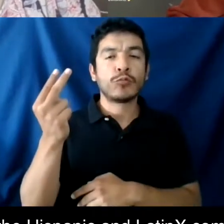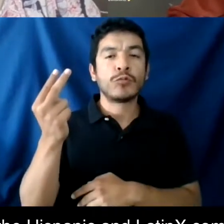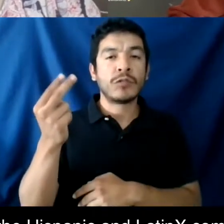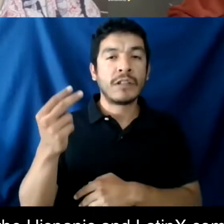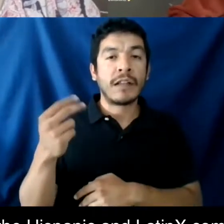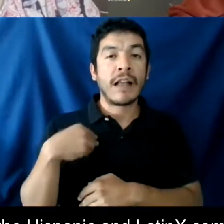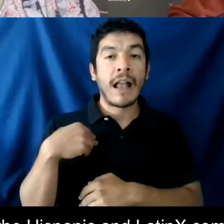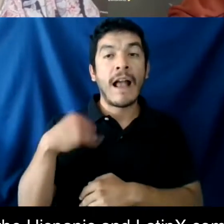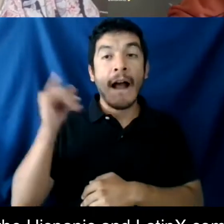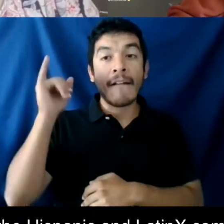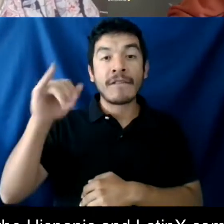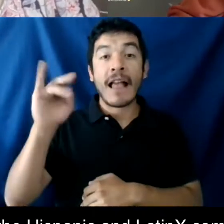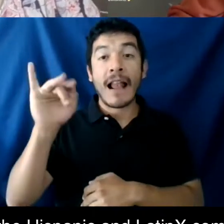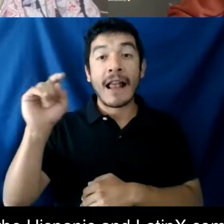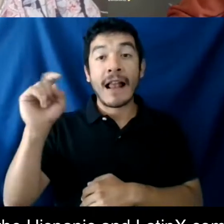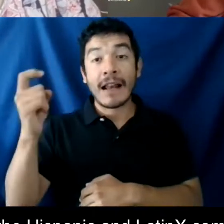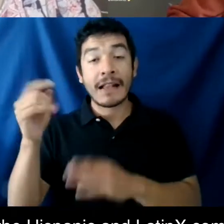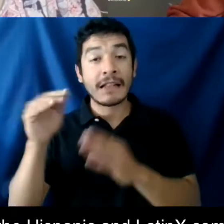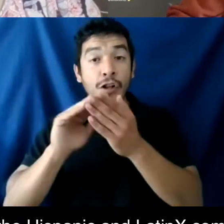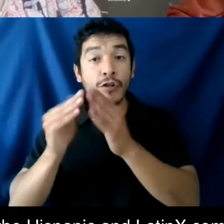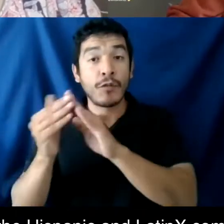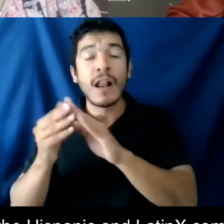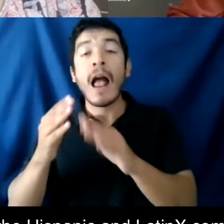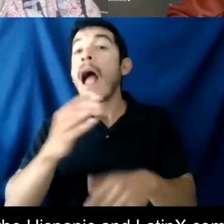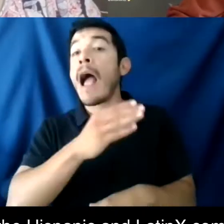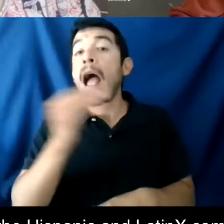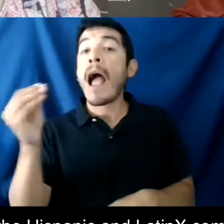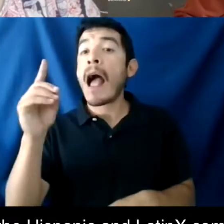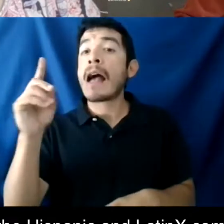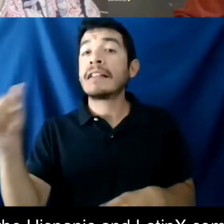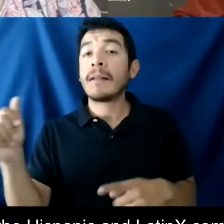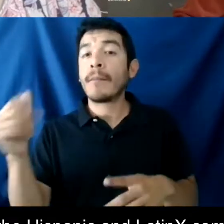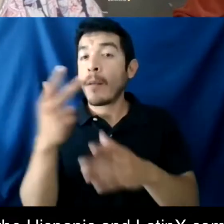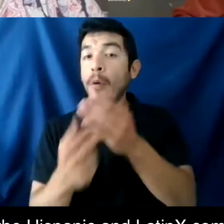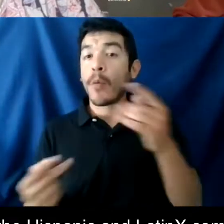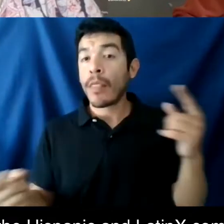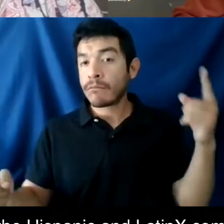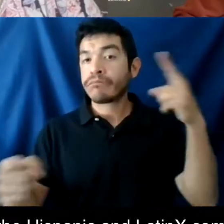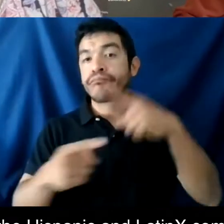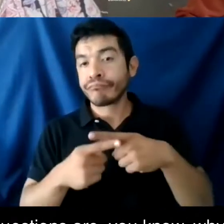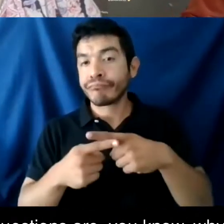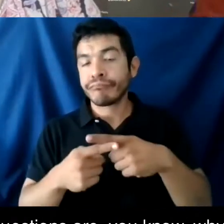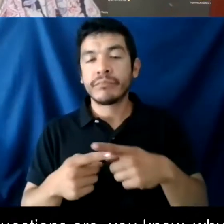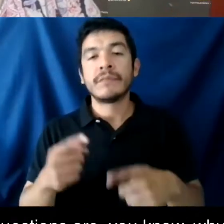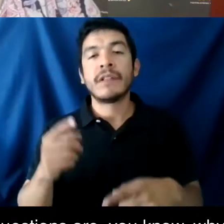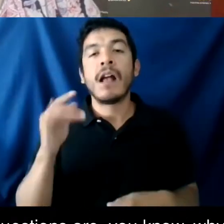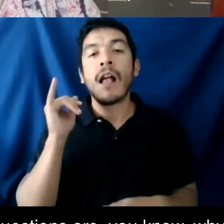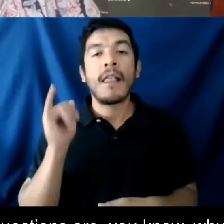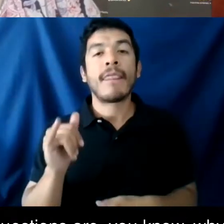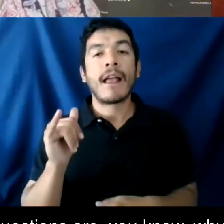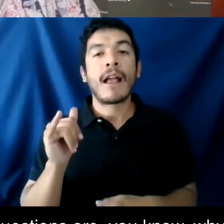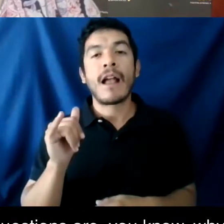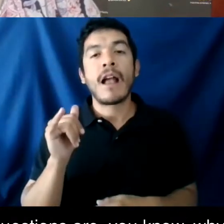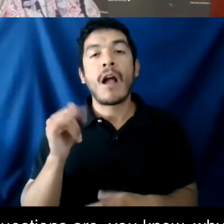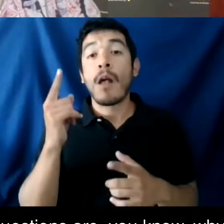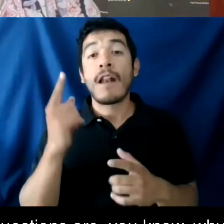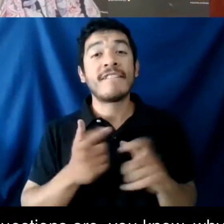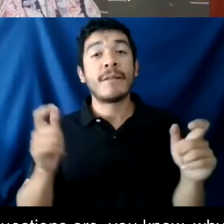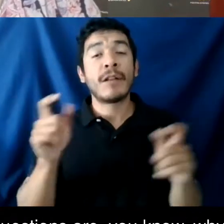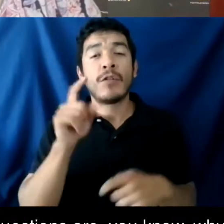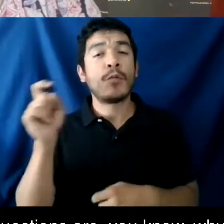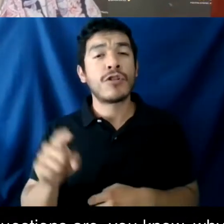and Latinx communities and the disability community. So one of the big questions are,